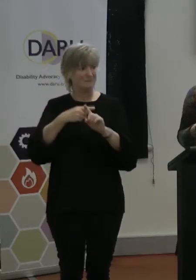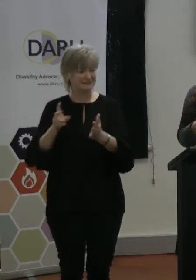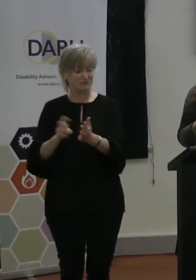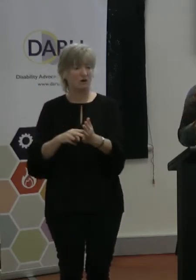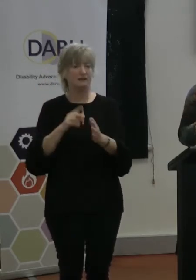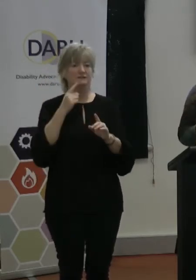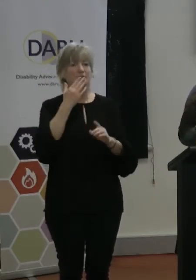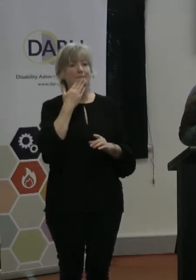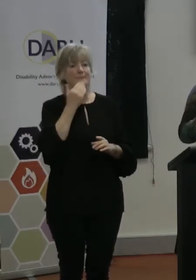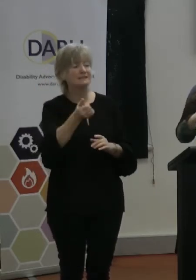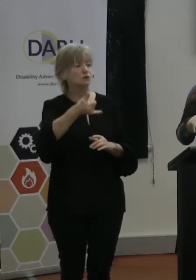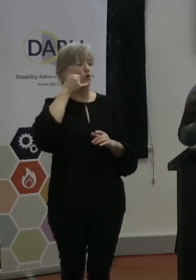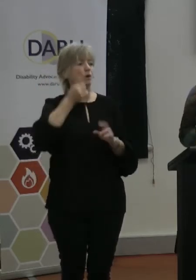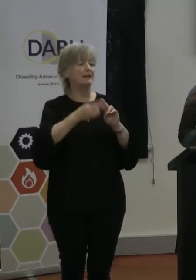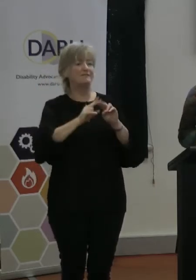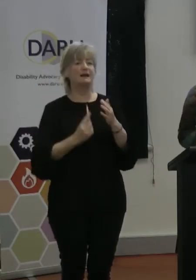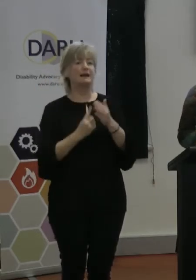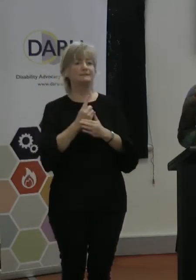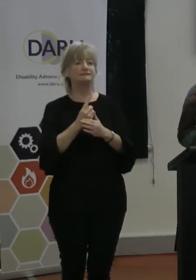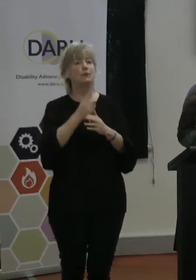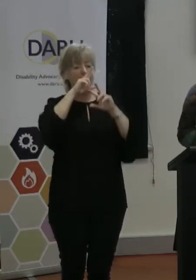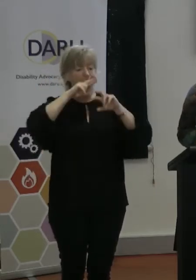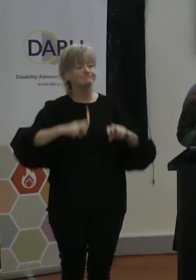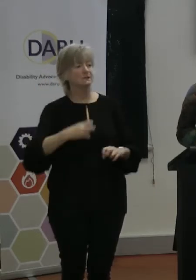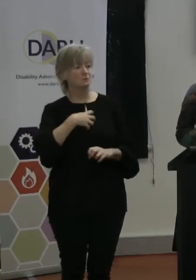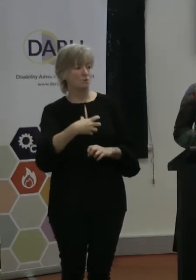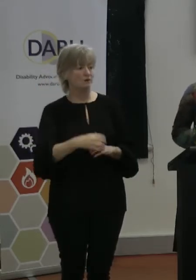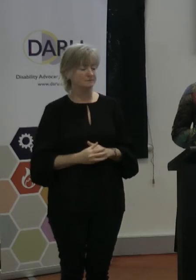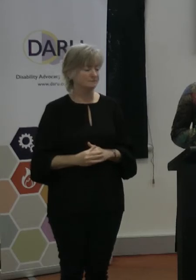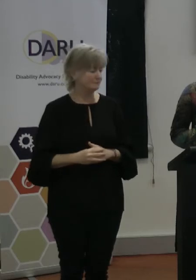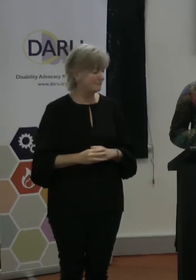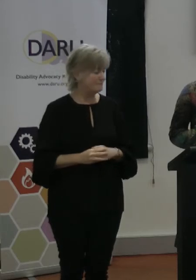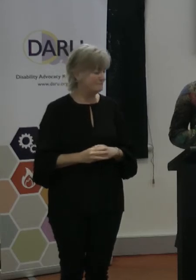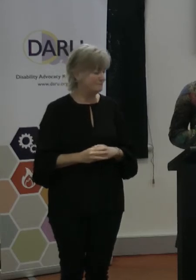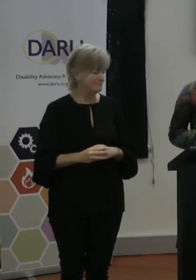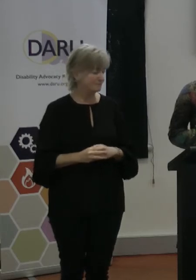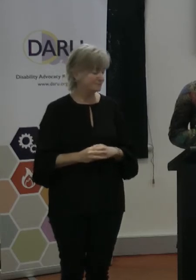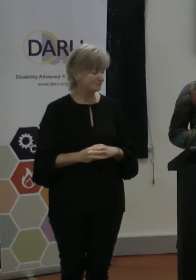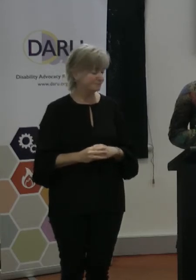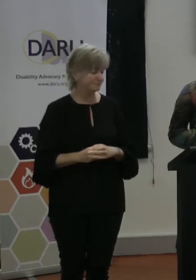us a call in those cases just so we can explore that further, if that's okay.